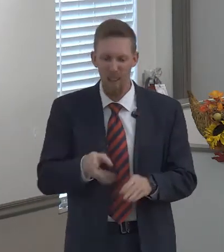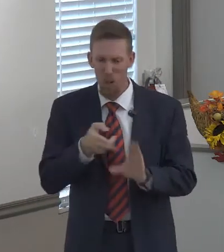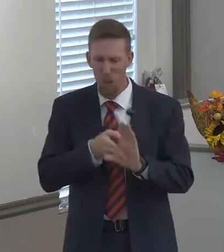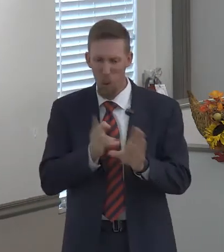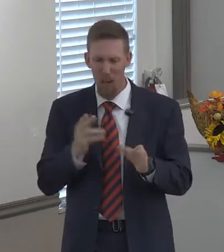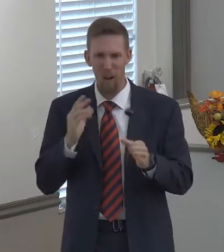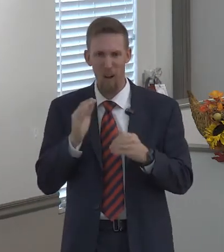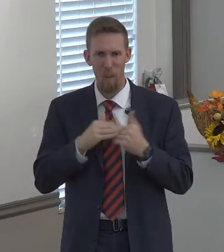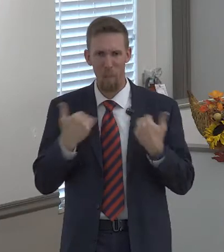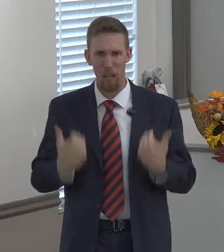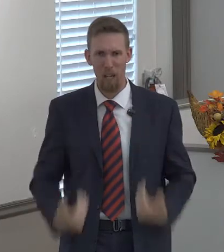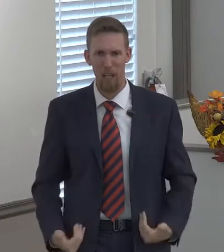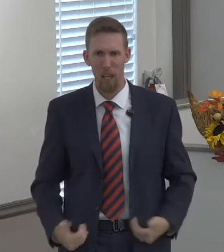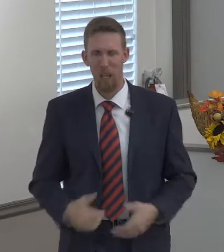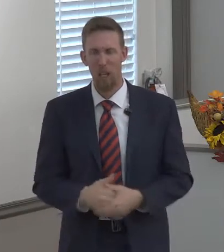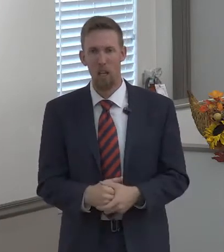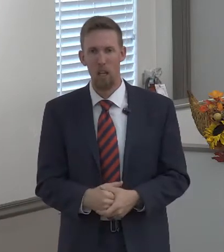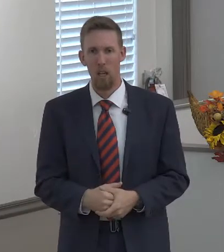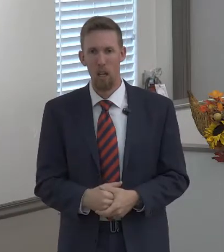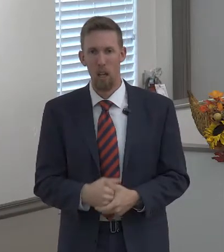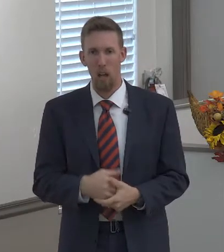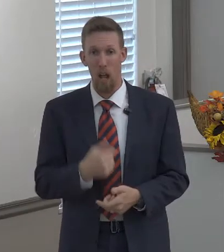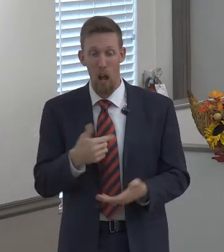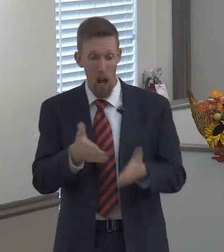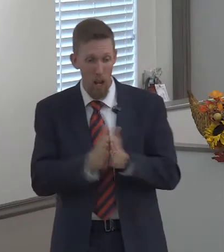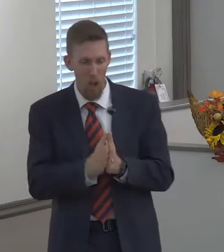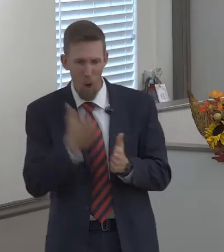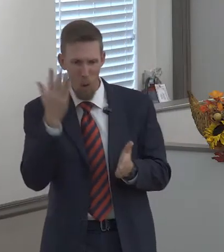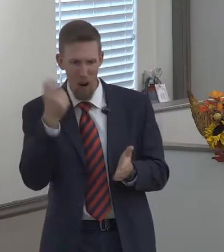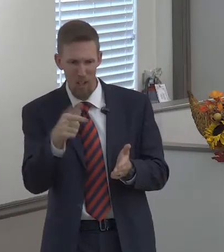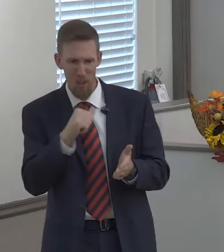know. And I remember hiding behind the curtain.